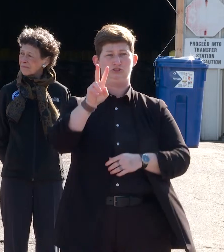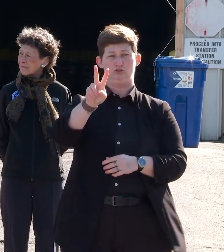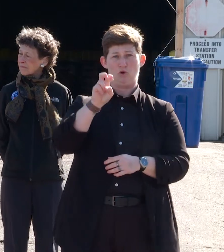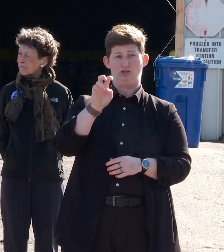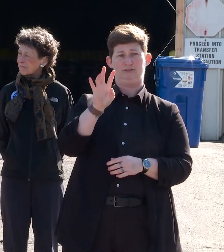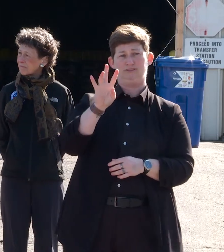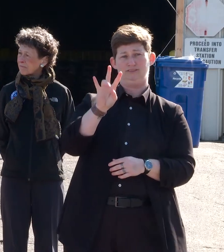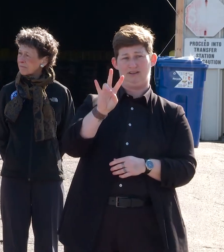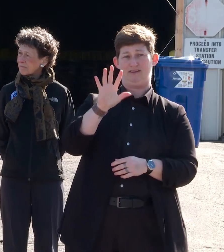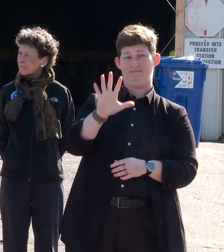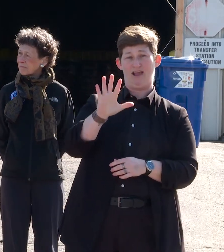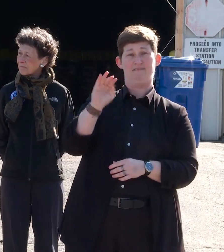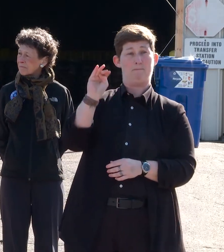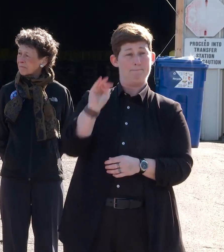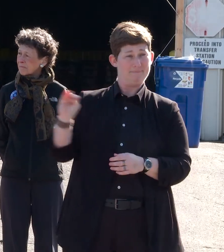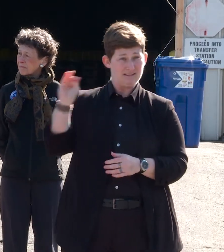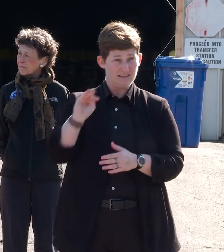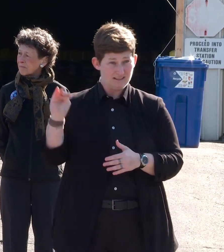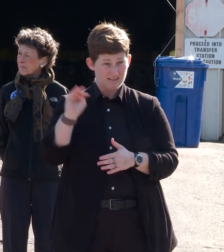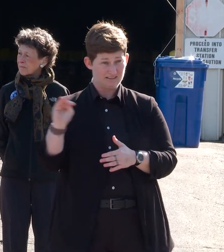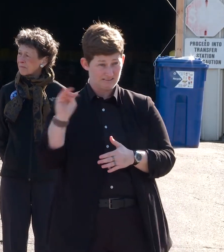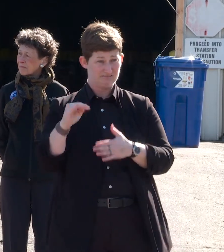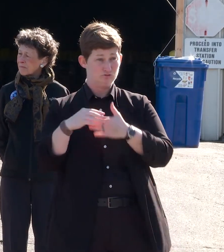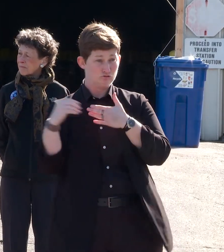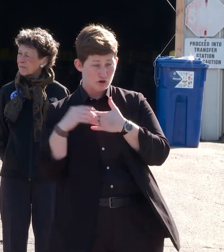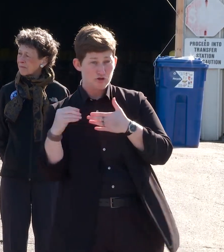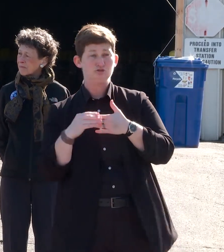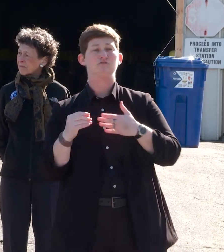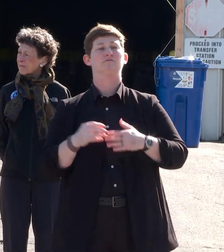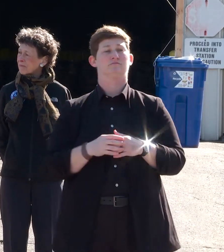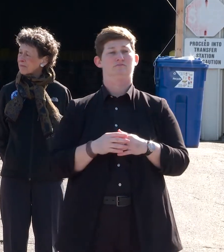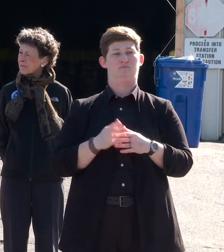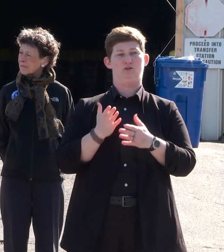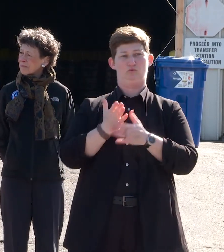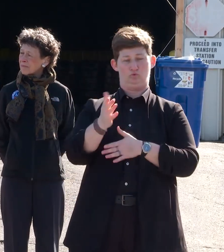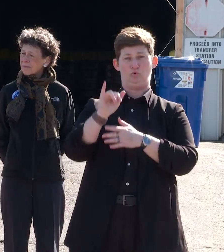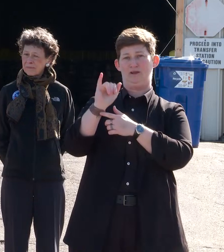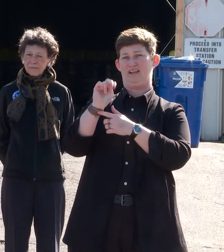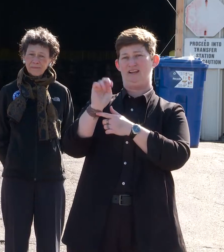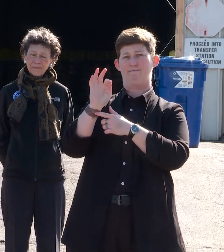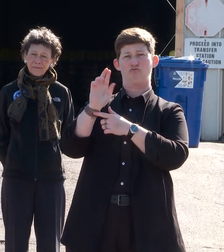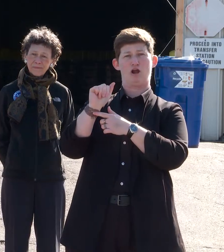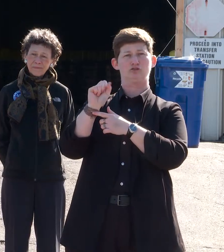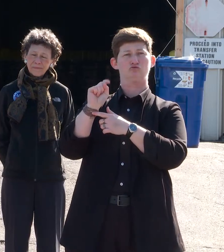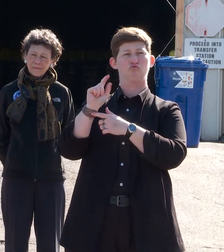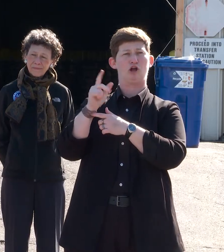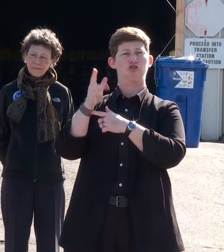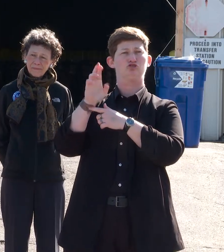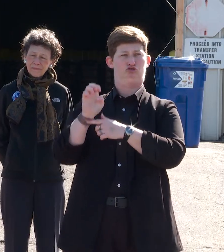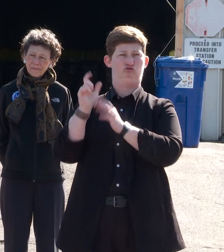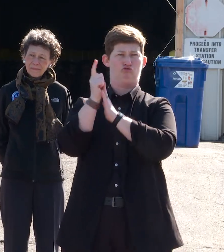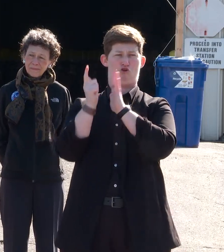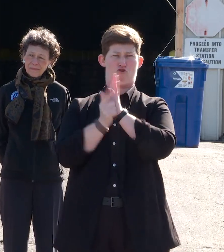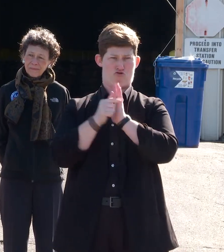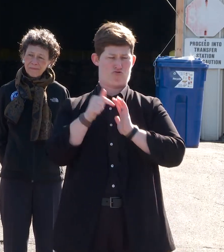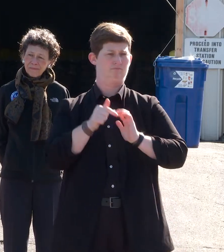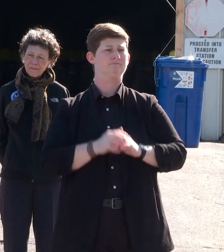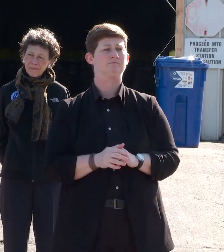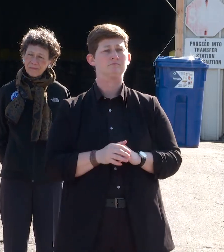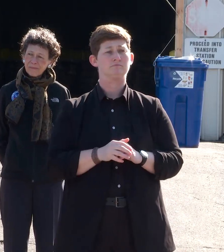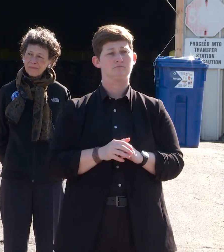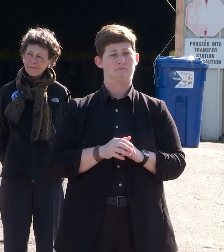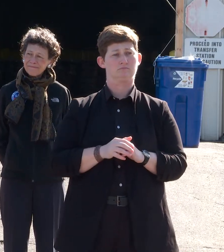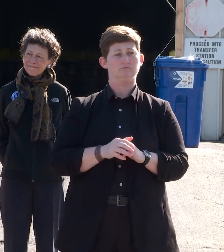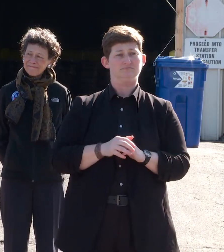$275 million through the bipartisan infrastructure law to launch what's known as the Solid Waste